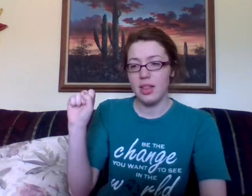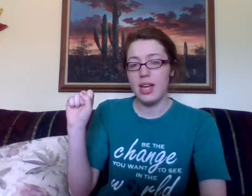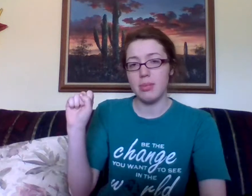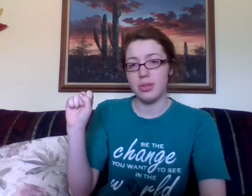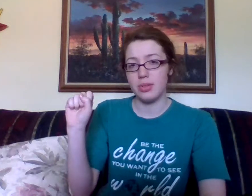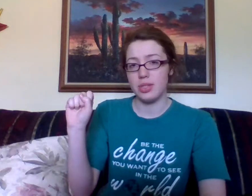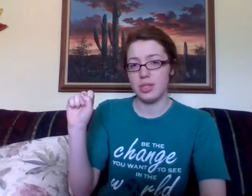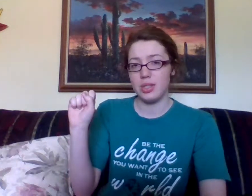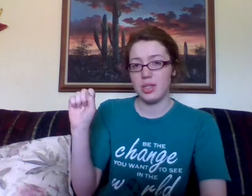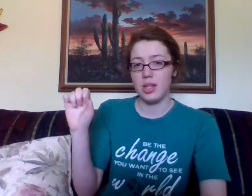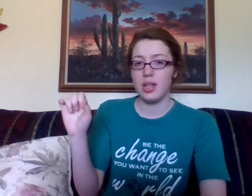labels